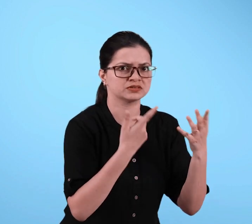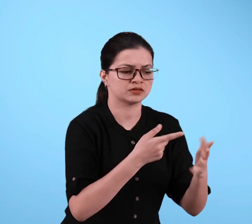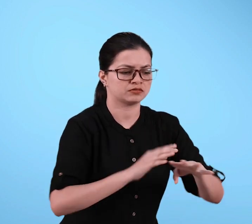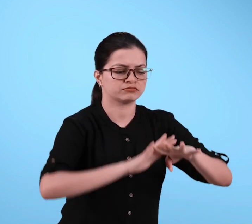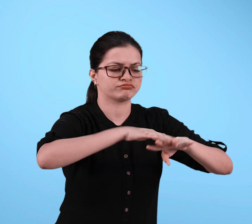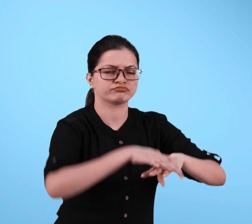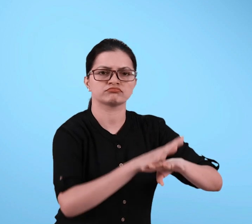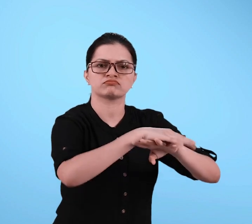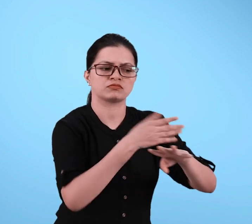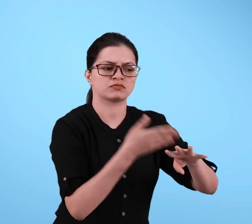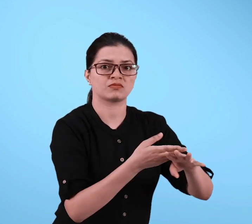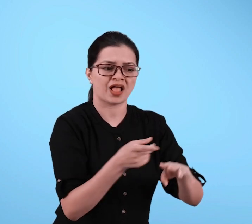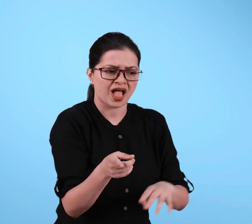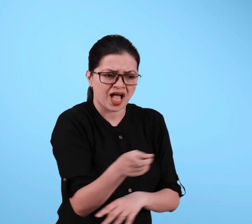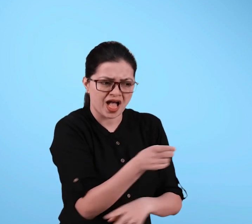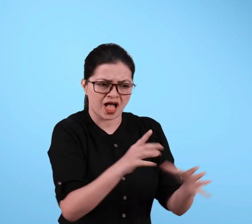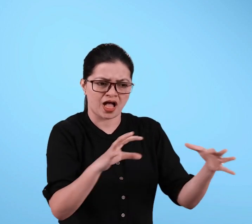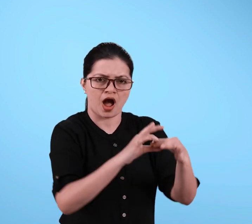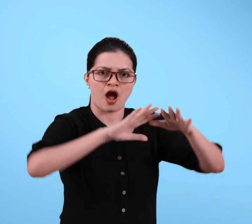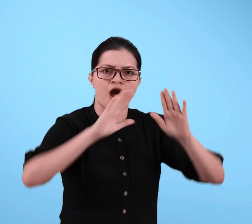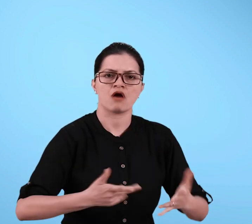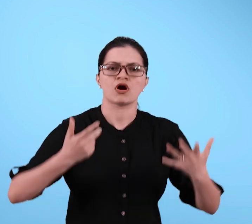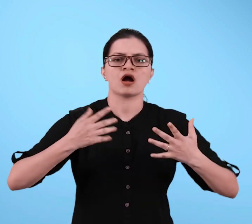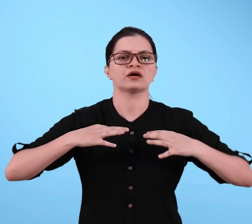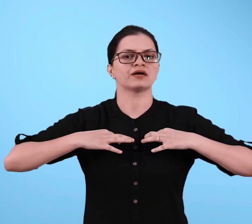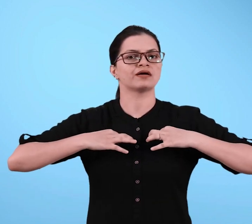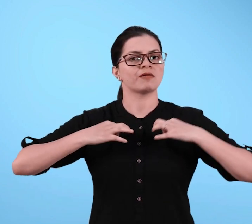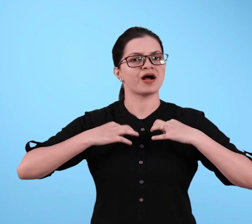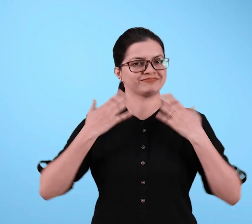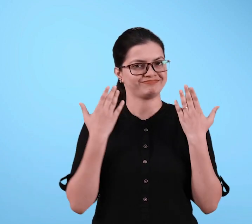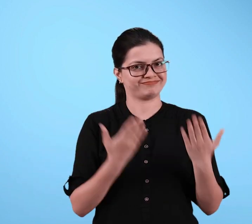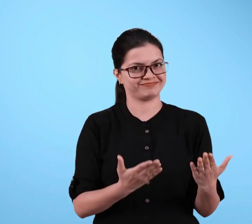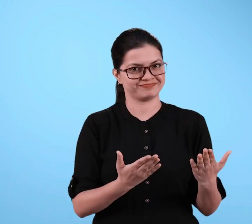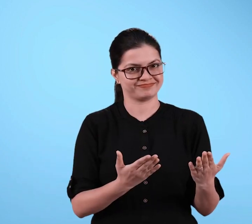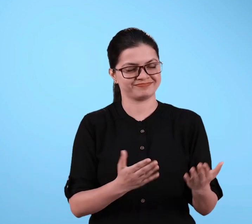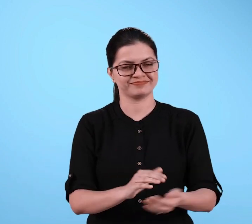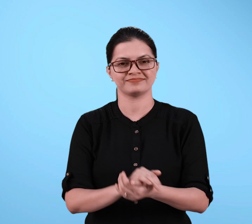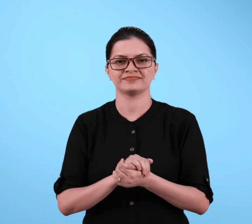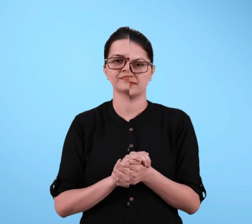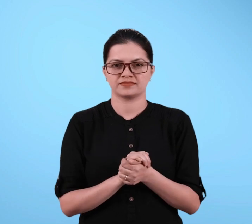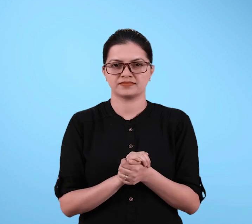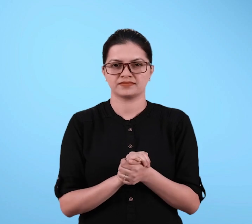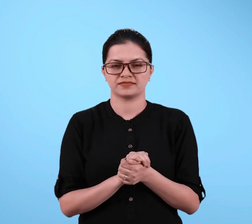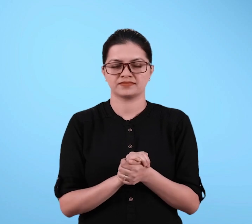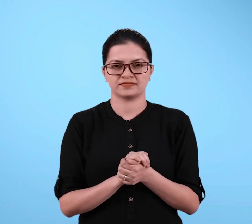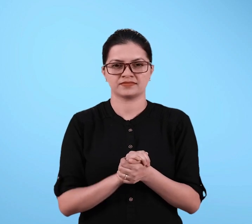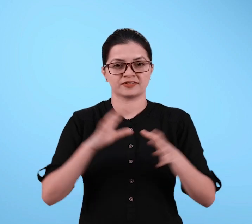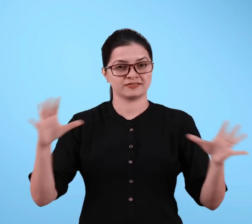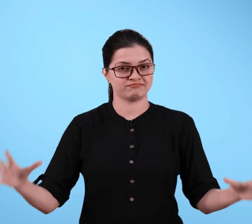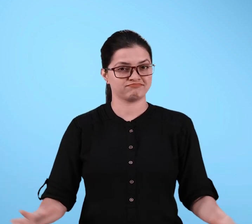weaving. Start. by knitting or weaving. Keyword: there is a Summary. variety